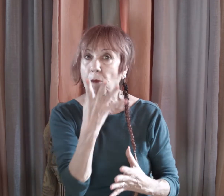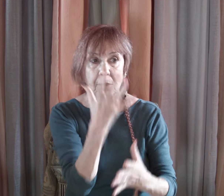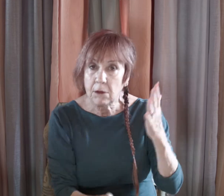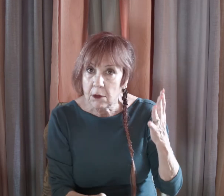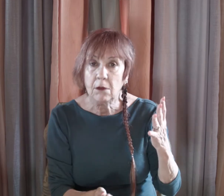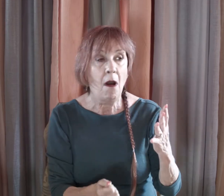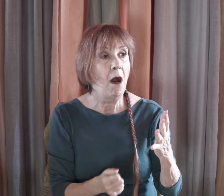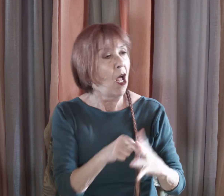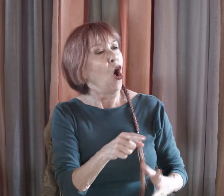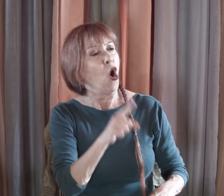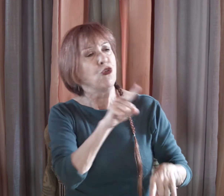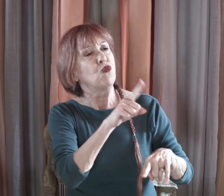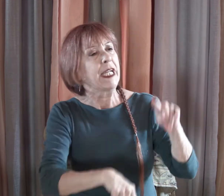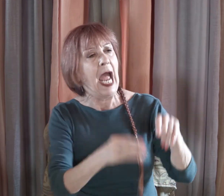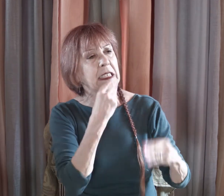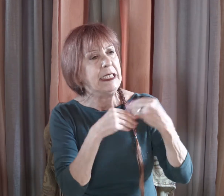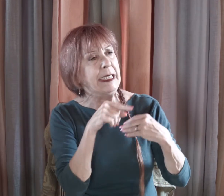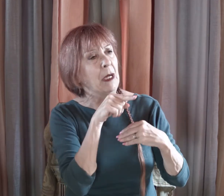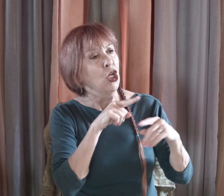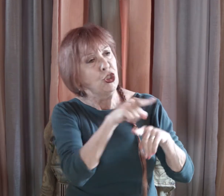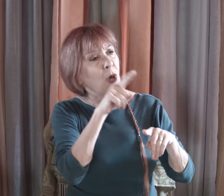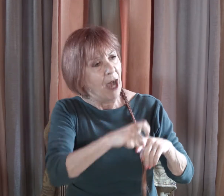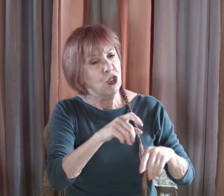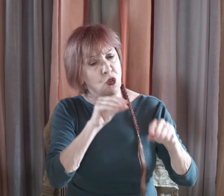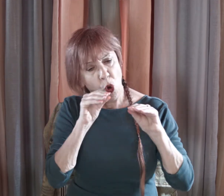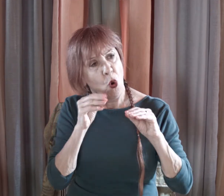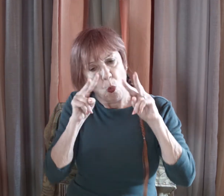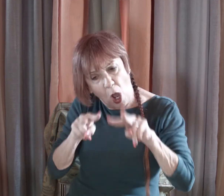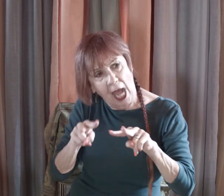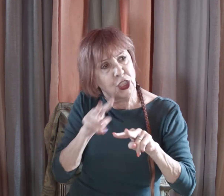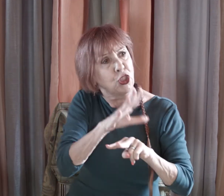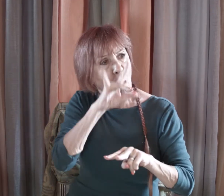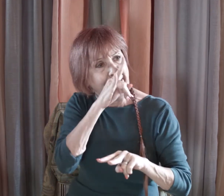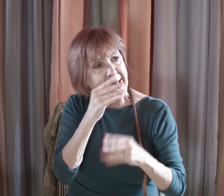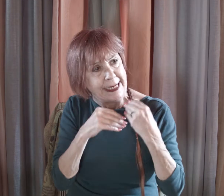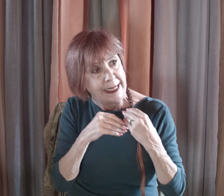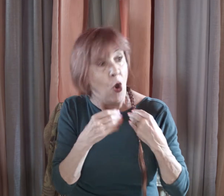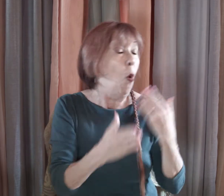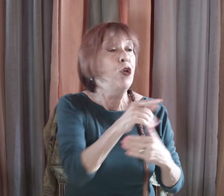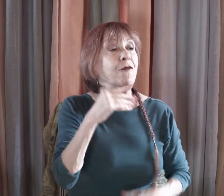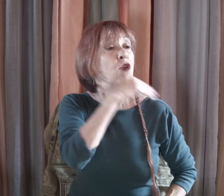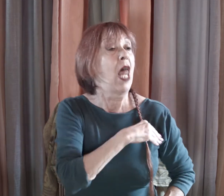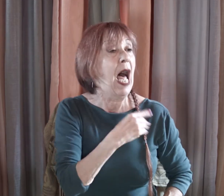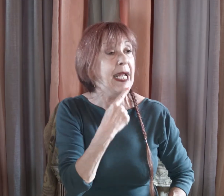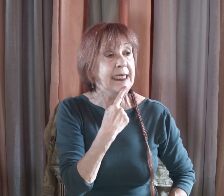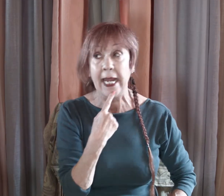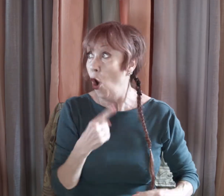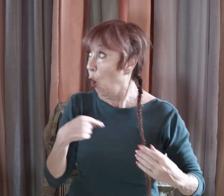jobs in this pandemic that you don't get to eat, you just got to watch your kids eat. Or you have to lie and say that you have more kids than you have. Or